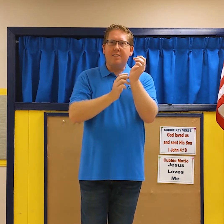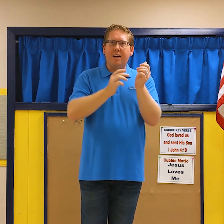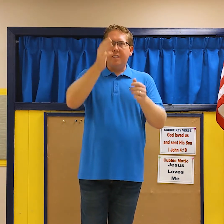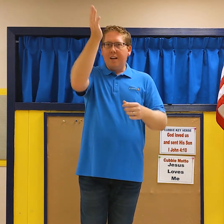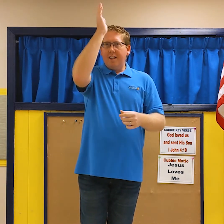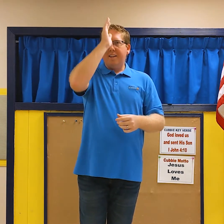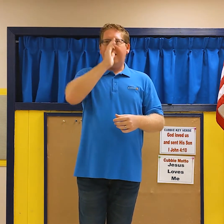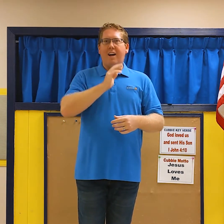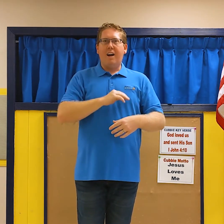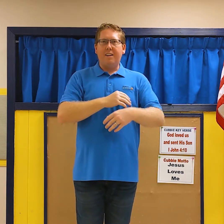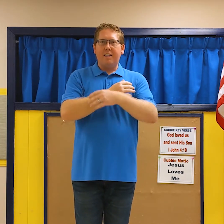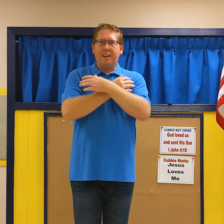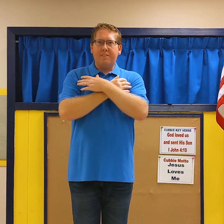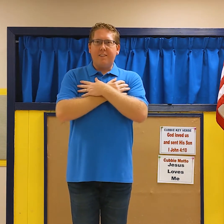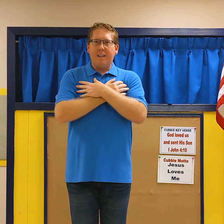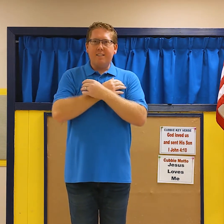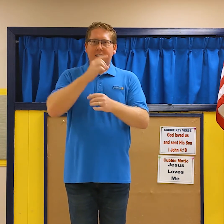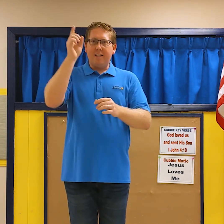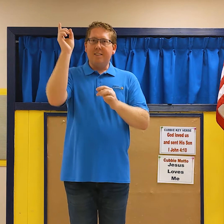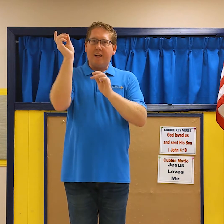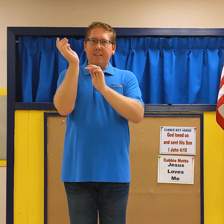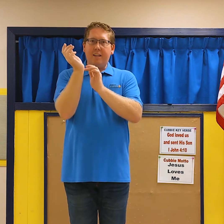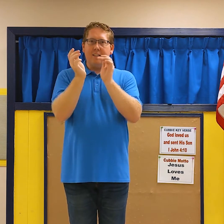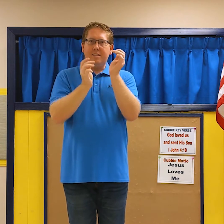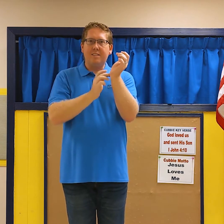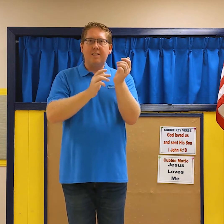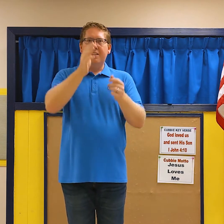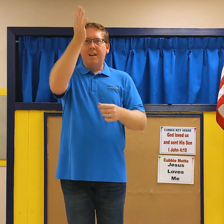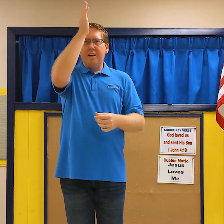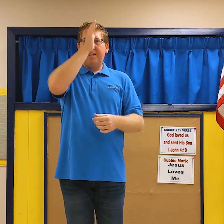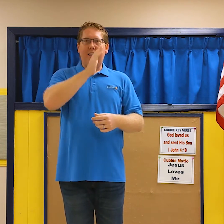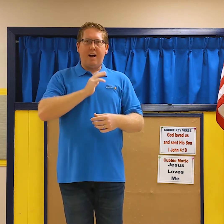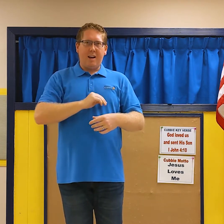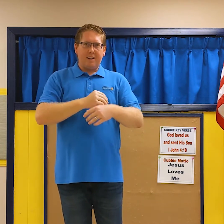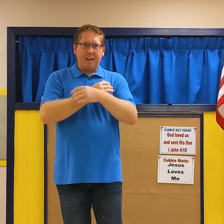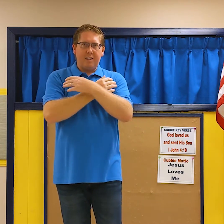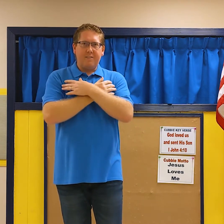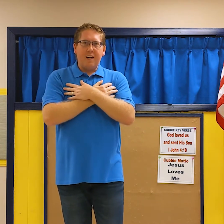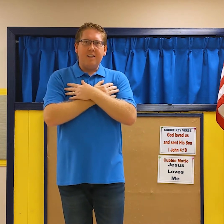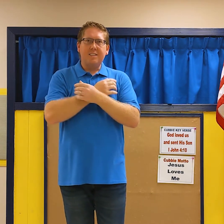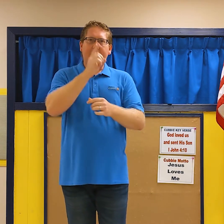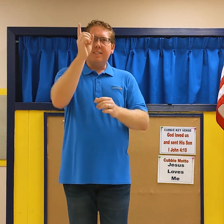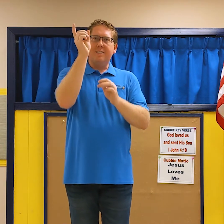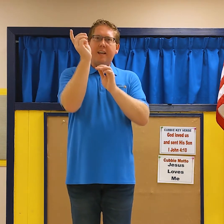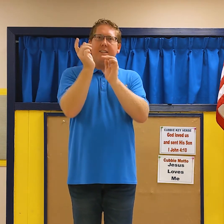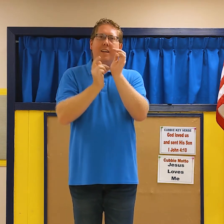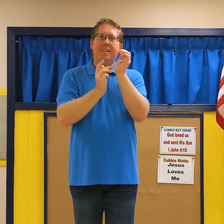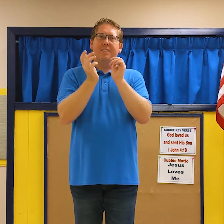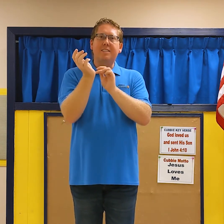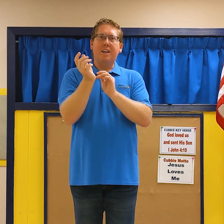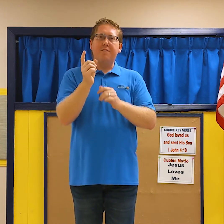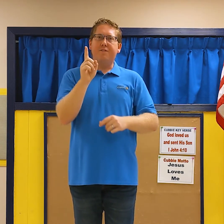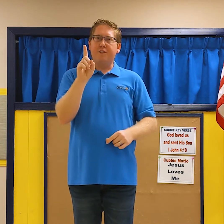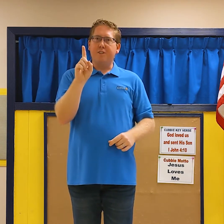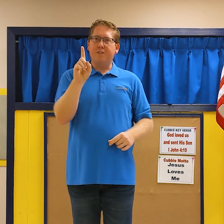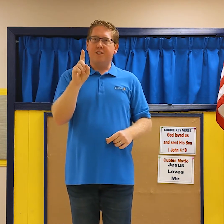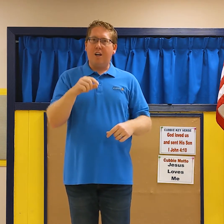God loved us and sent his son. God loved us and sent his son. God loved us and sent his son.